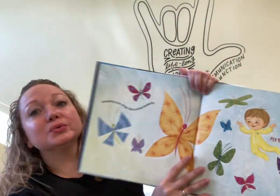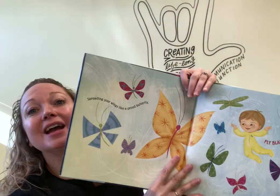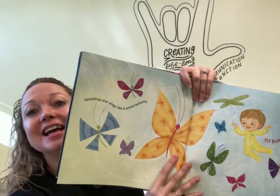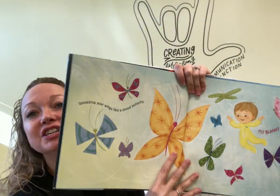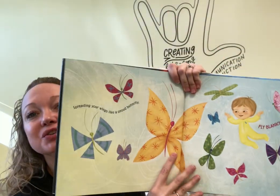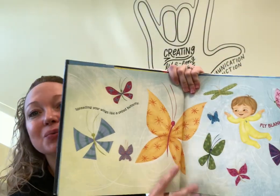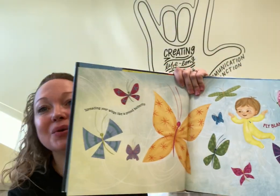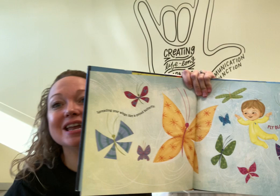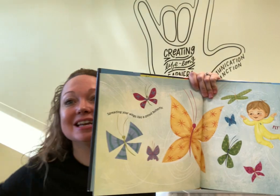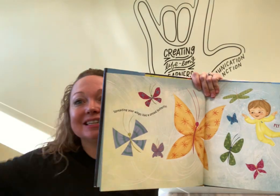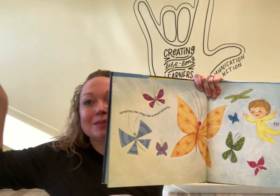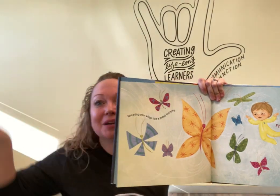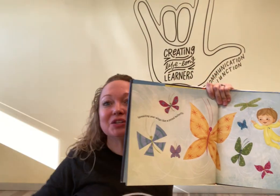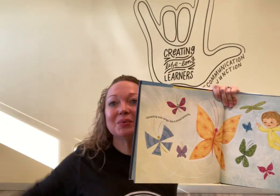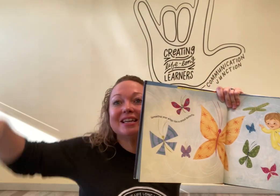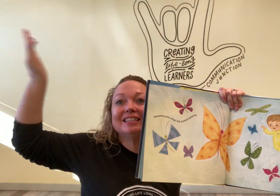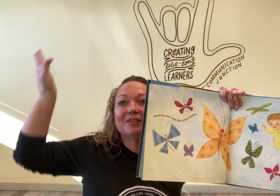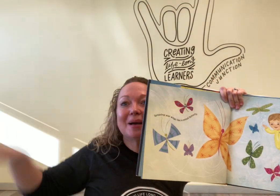Spread your wings. Spread your wings, everybody.